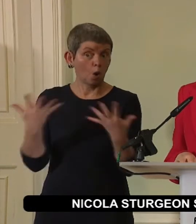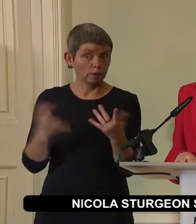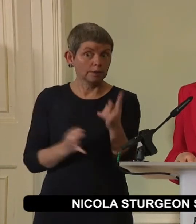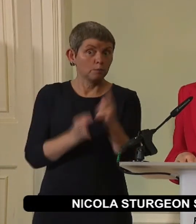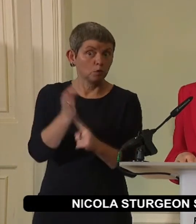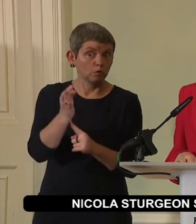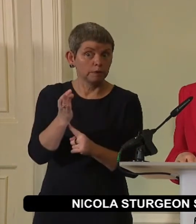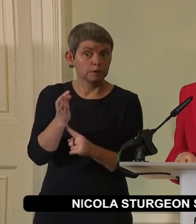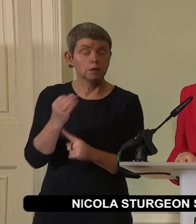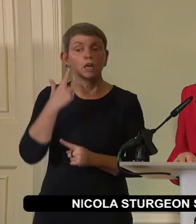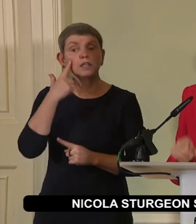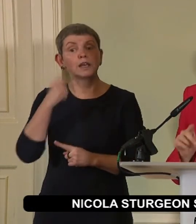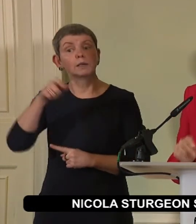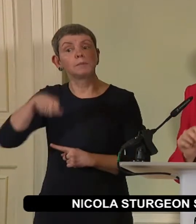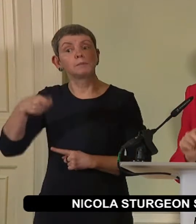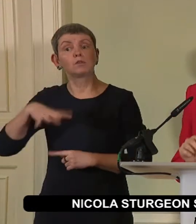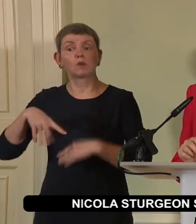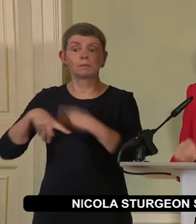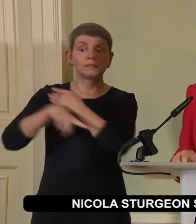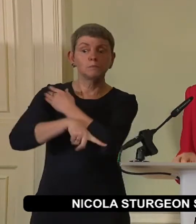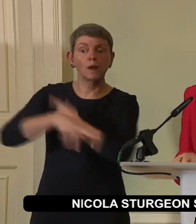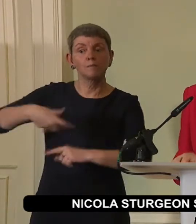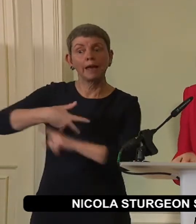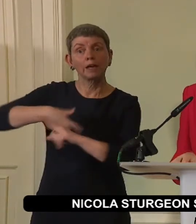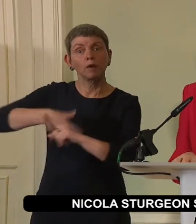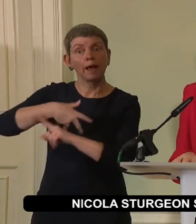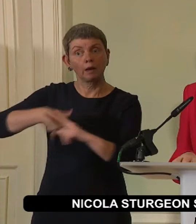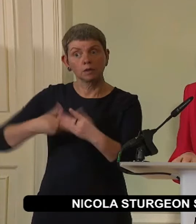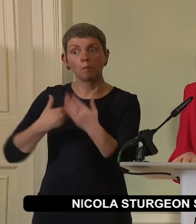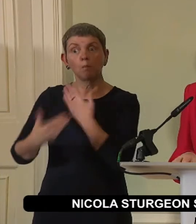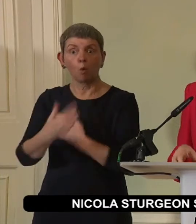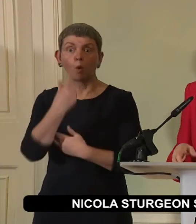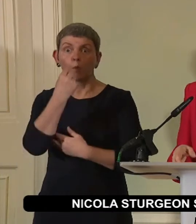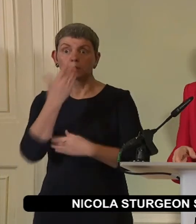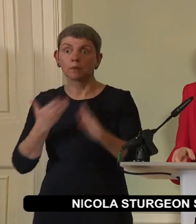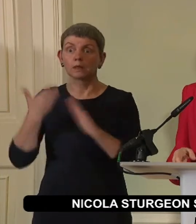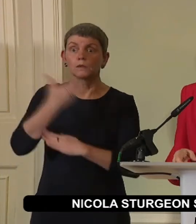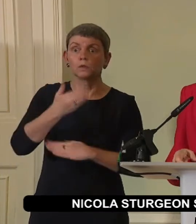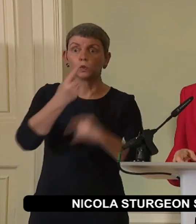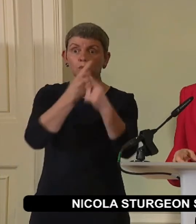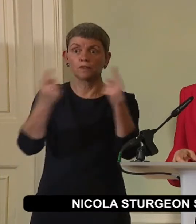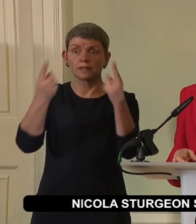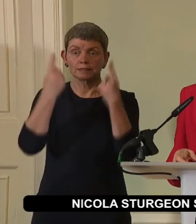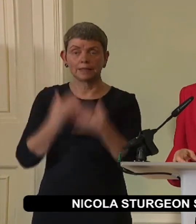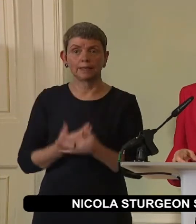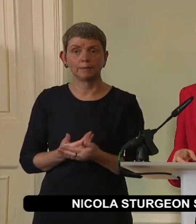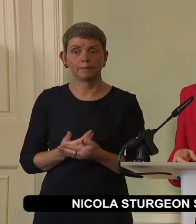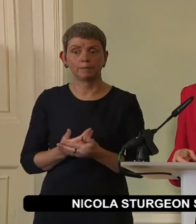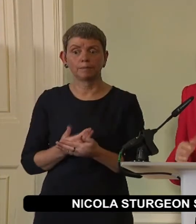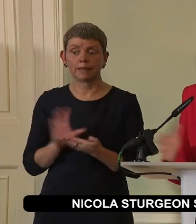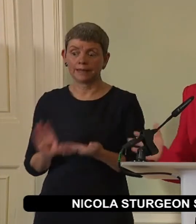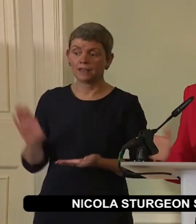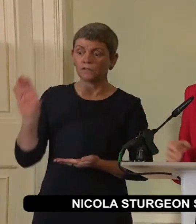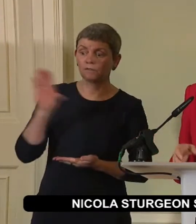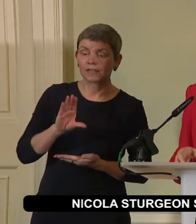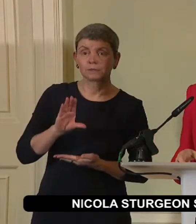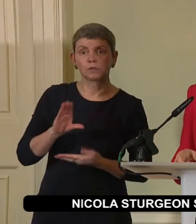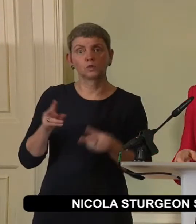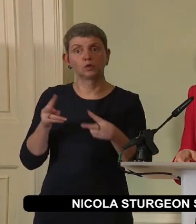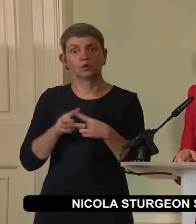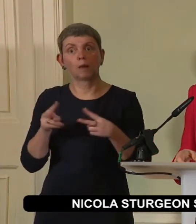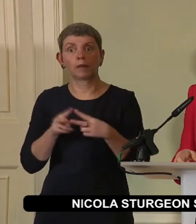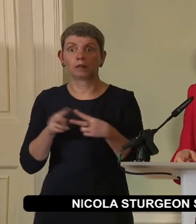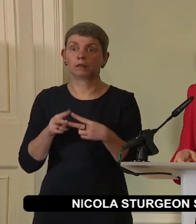have never had a better chance of going to university than now. Our investment to double early learning and childcare is